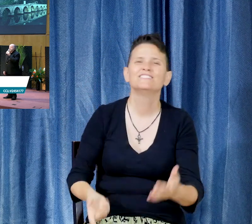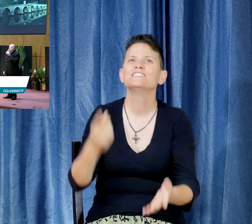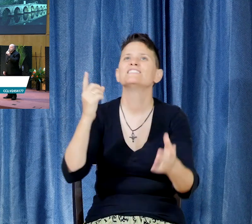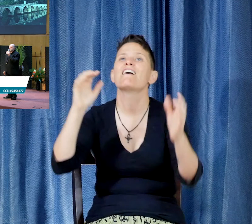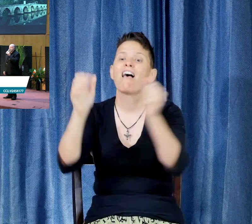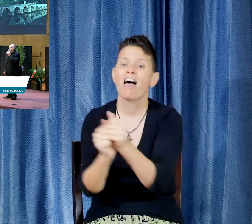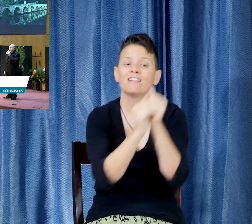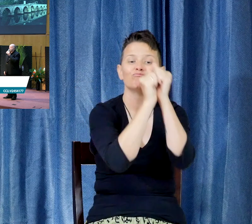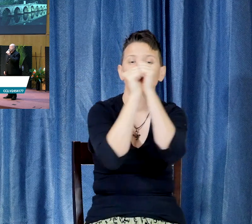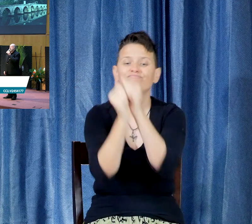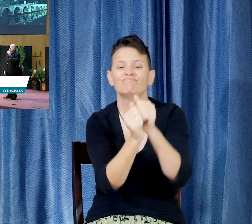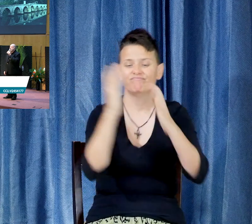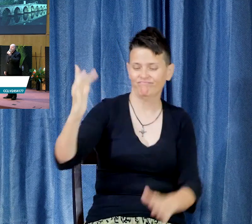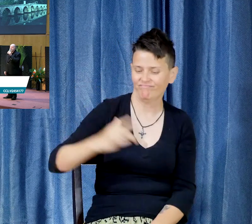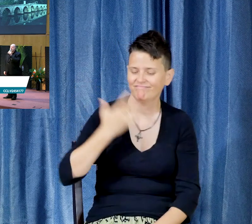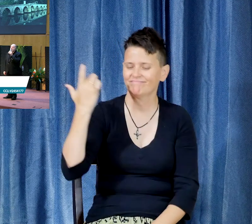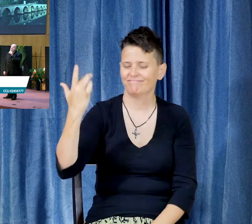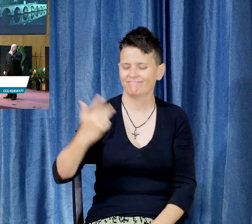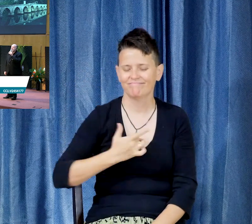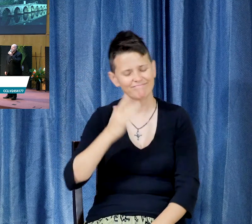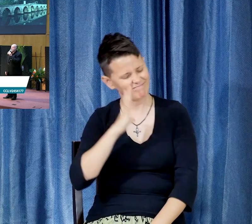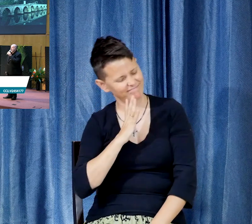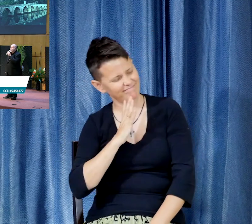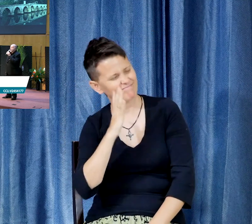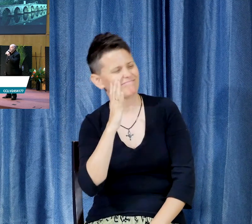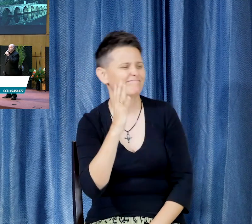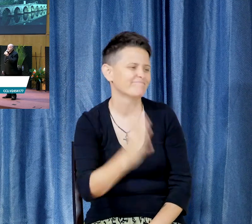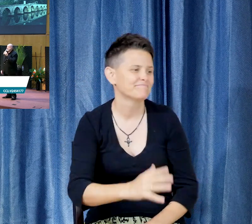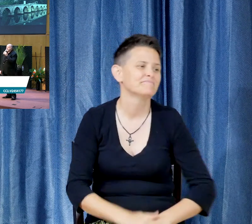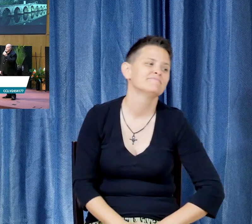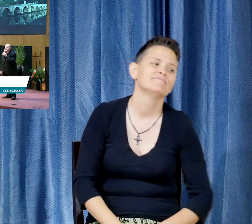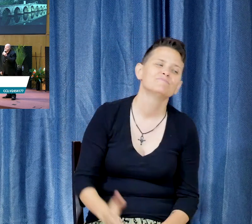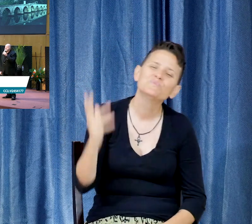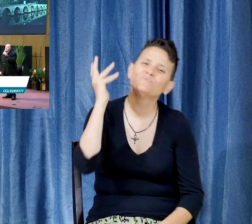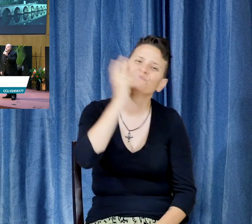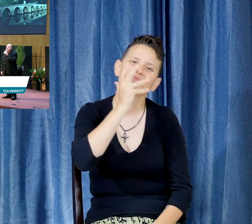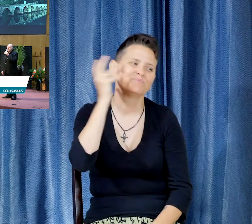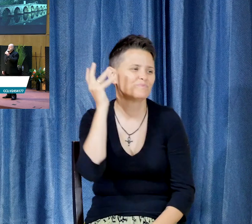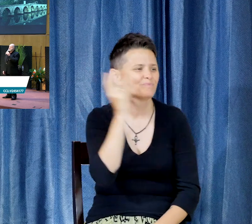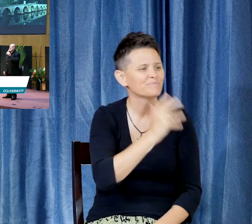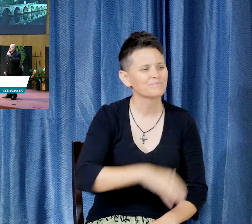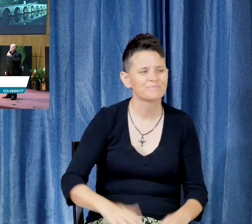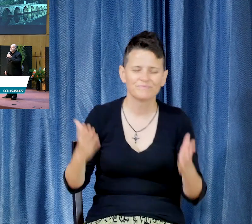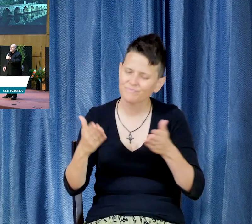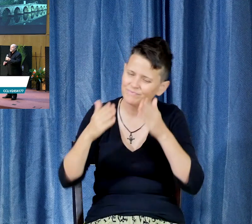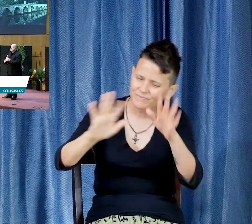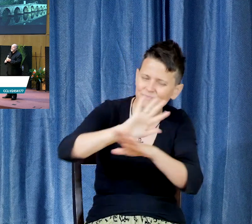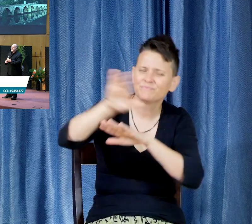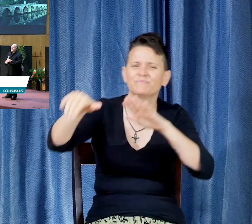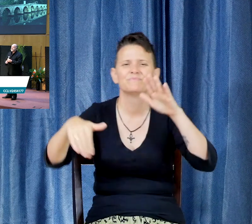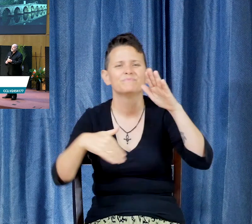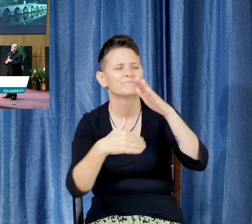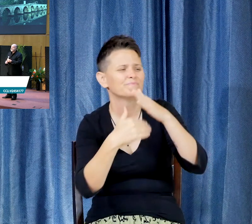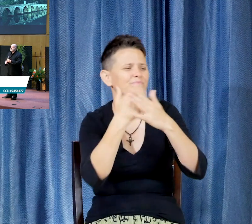get together and feel alright. Whoa, whoa, whoa, whoa, whoa. Let them all pass, all